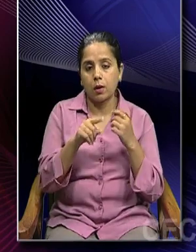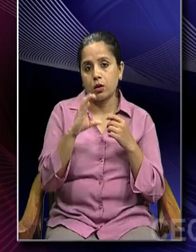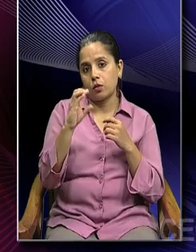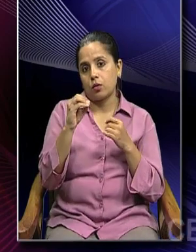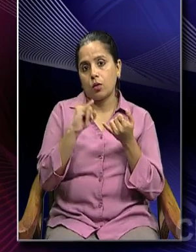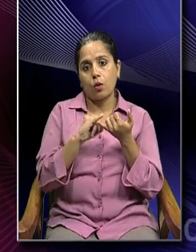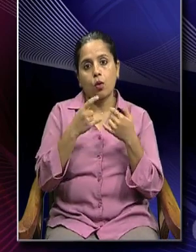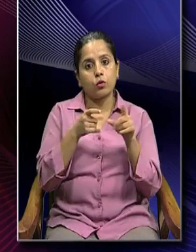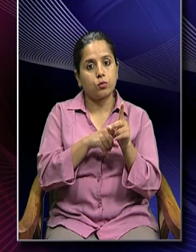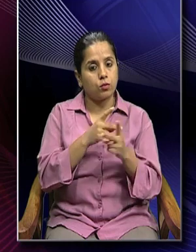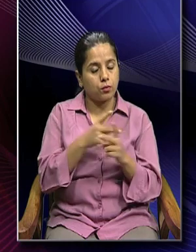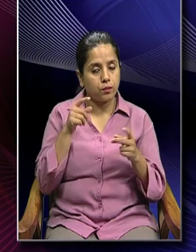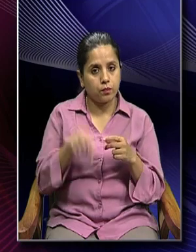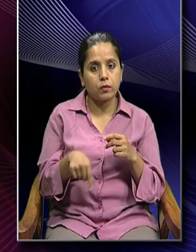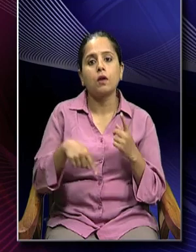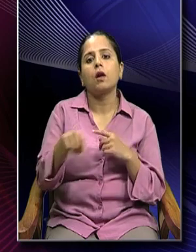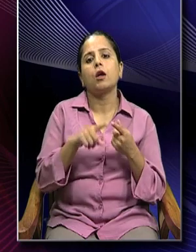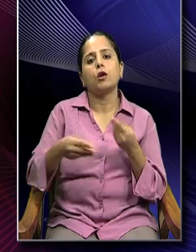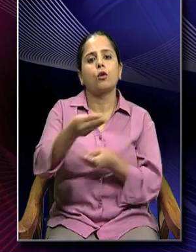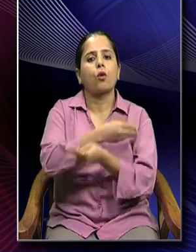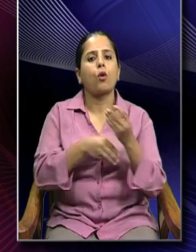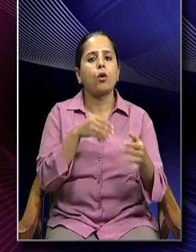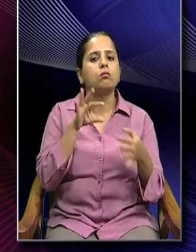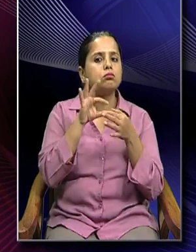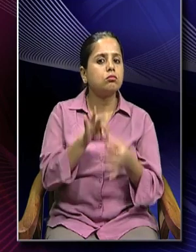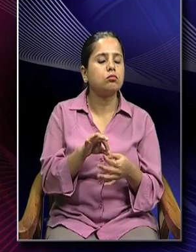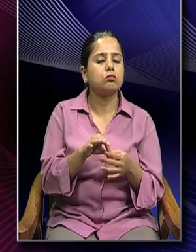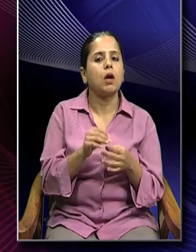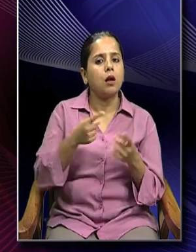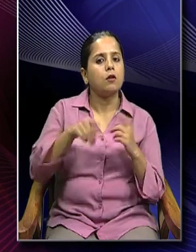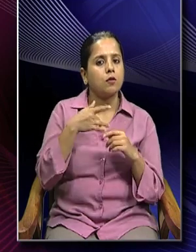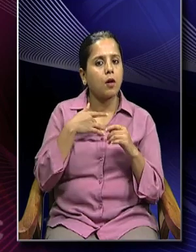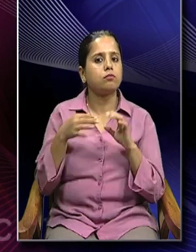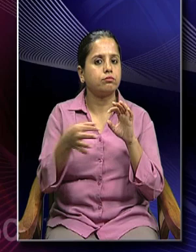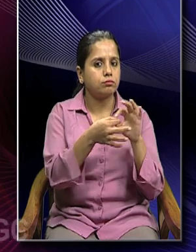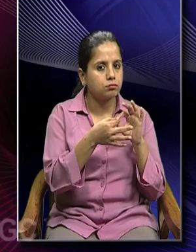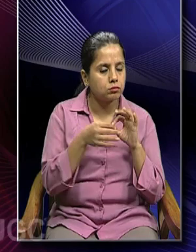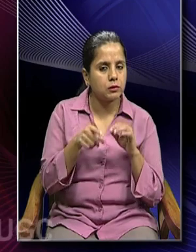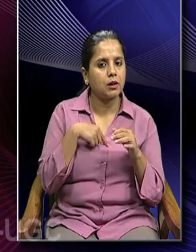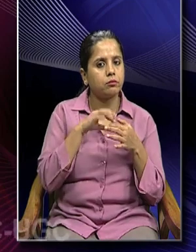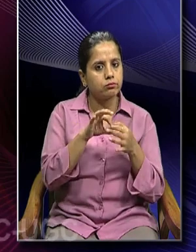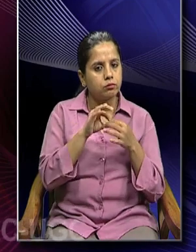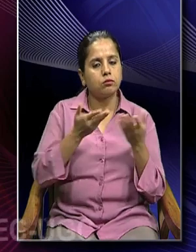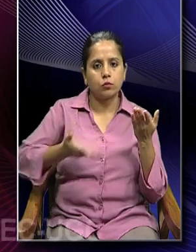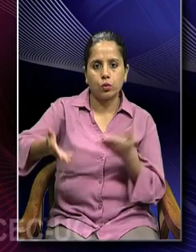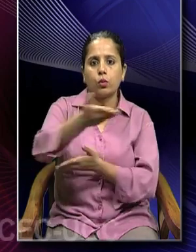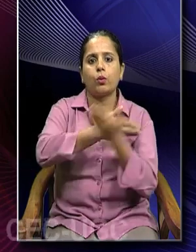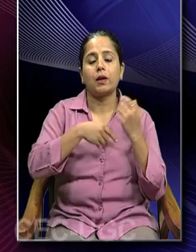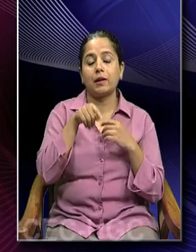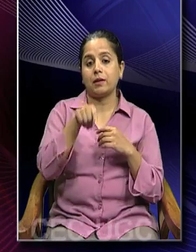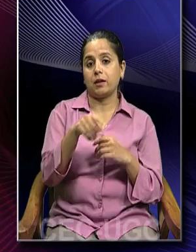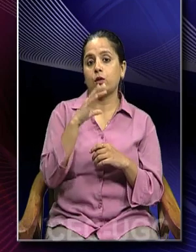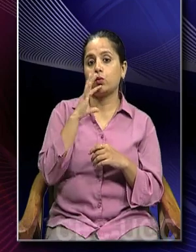the dominant form of economic activity may be centered around interconnectivity, staying connected with each other. That would be